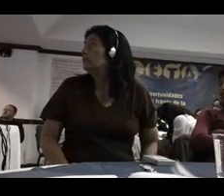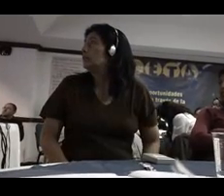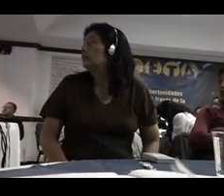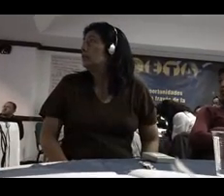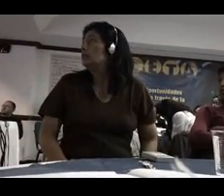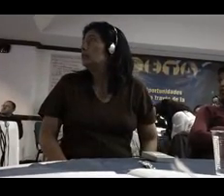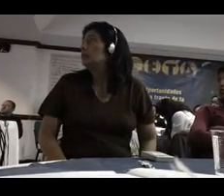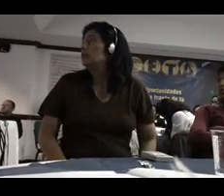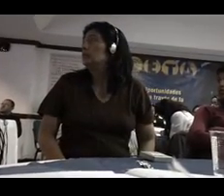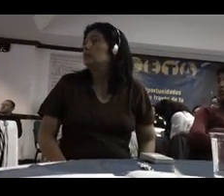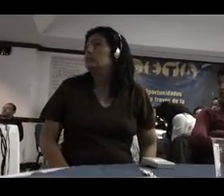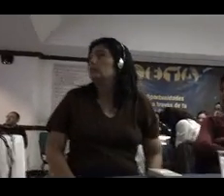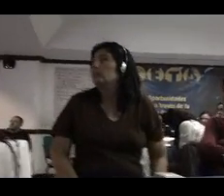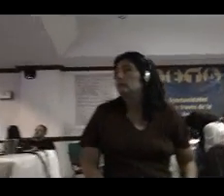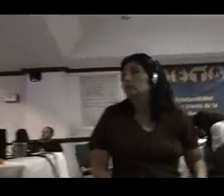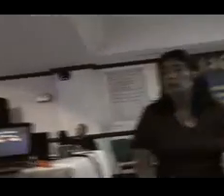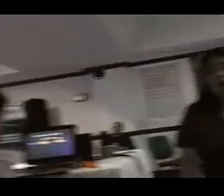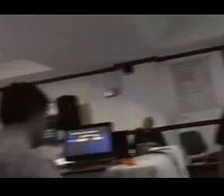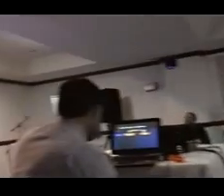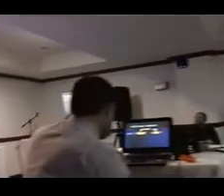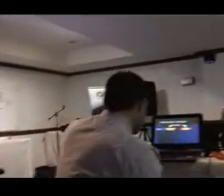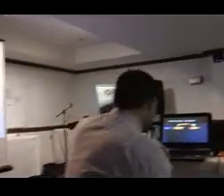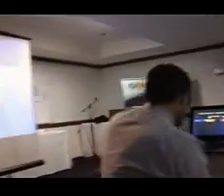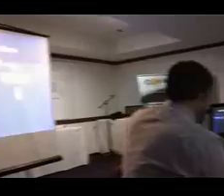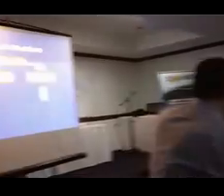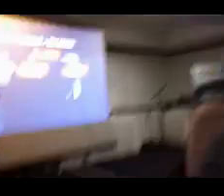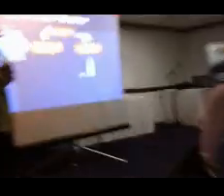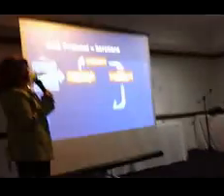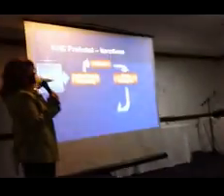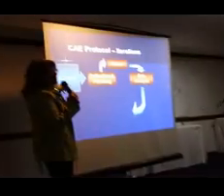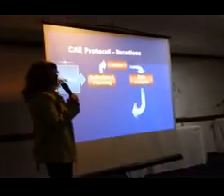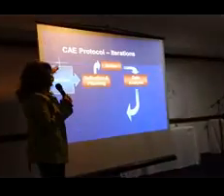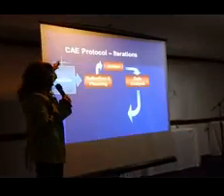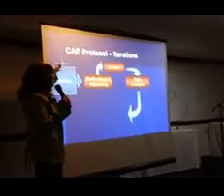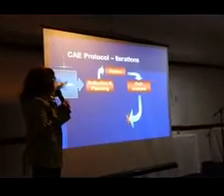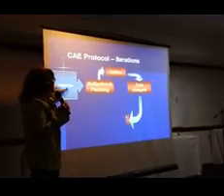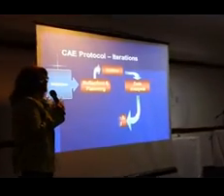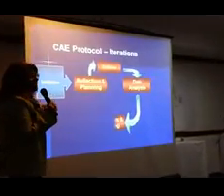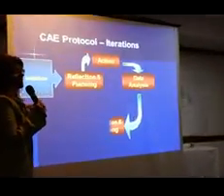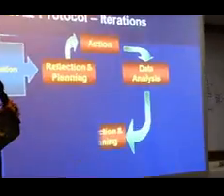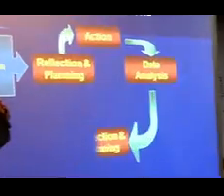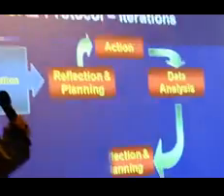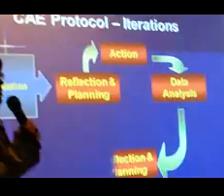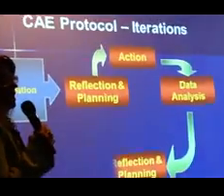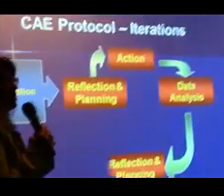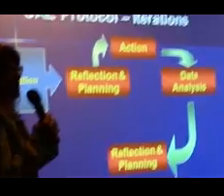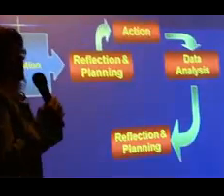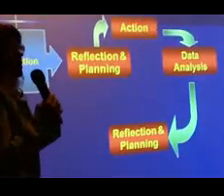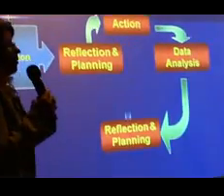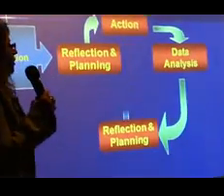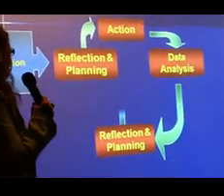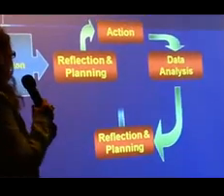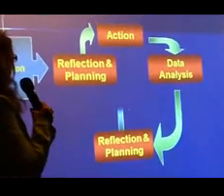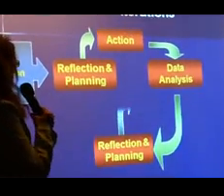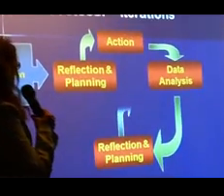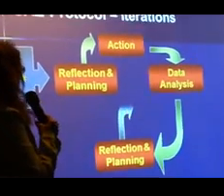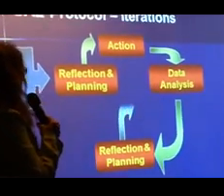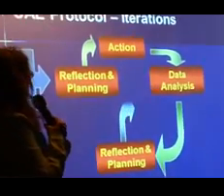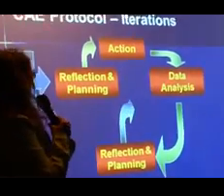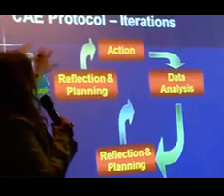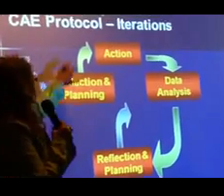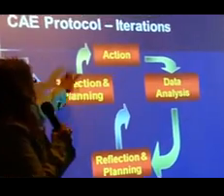going through action and reflection. So we're initiating, that's what we are doing here in these 4 days. Initiating, trying to figure out what we're going to be